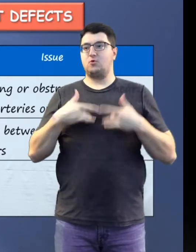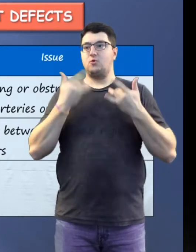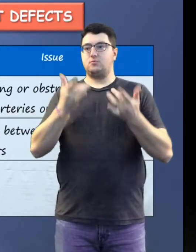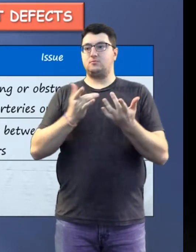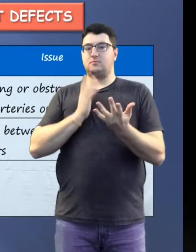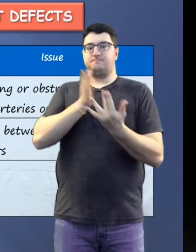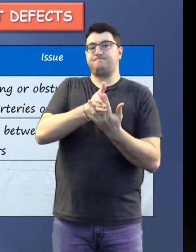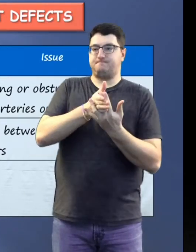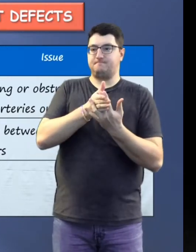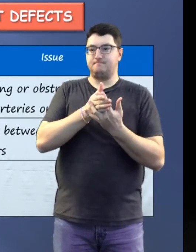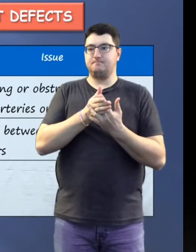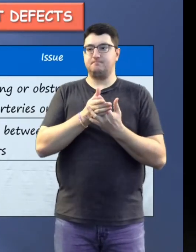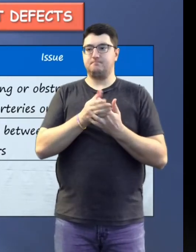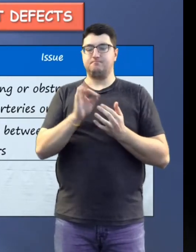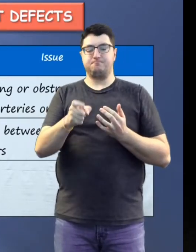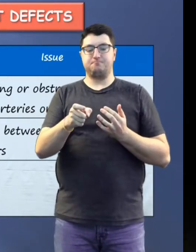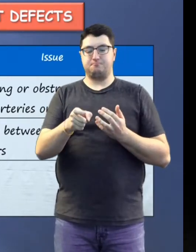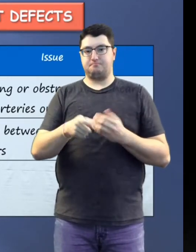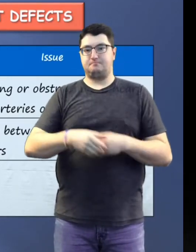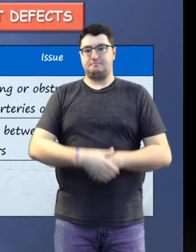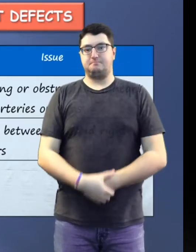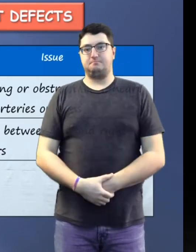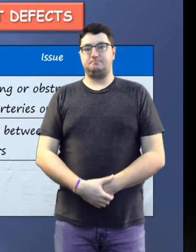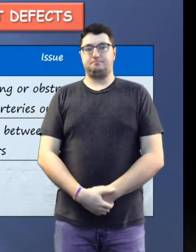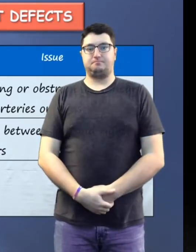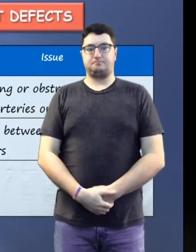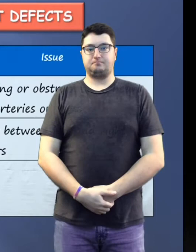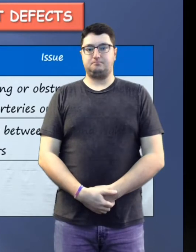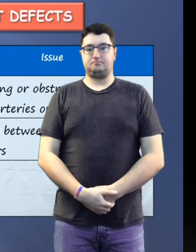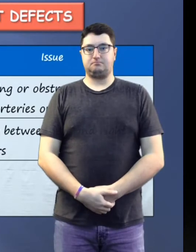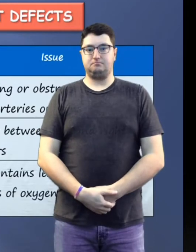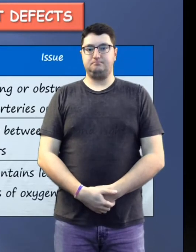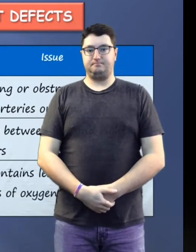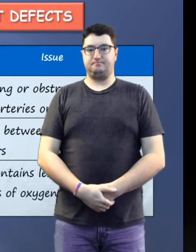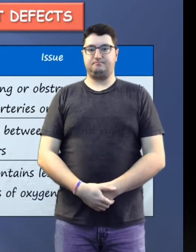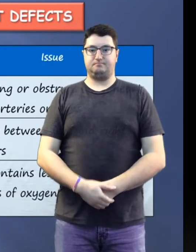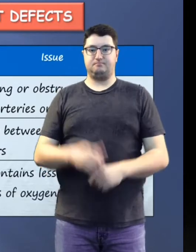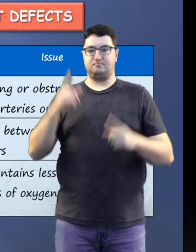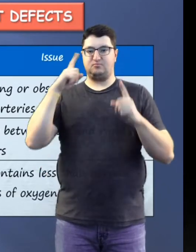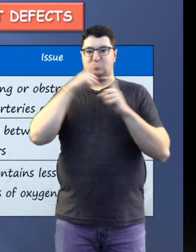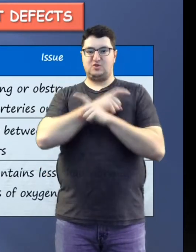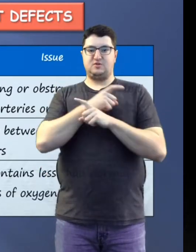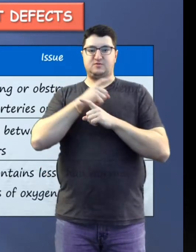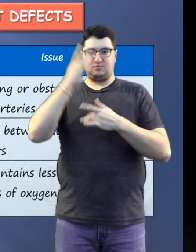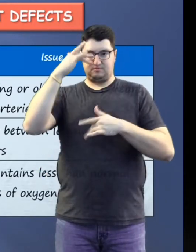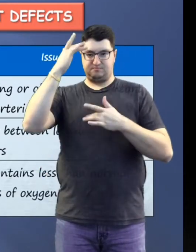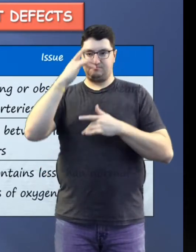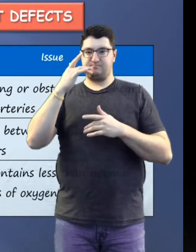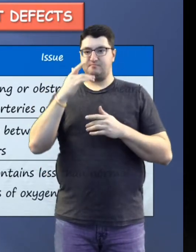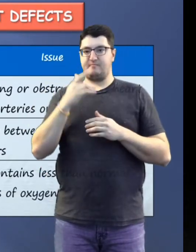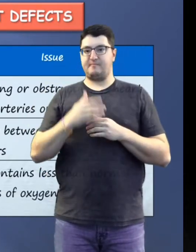With more complex conditions, blood pumped to the body contains less than normal amounts of